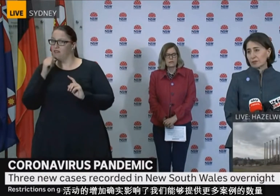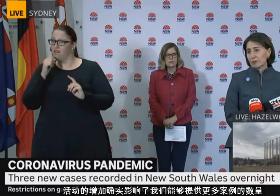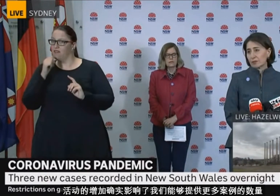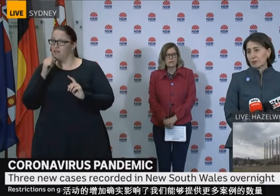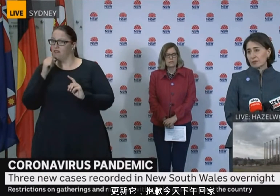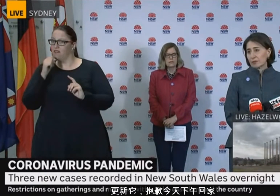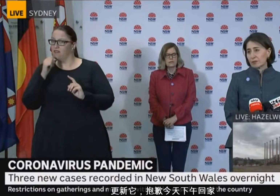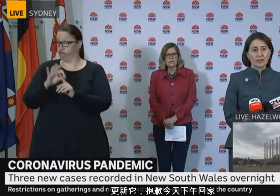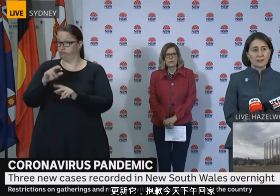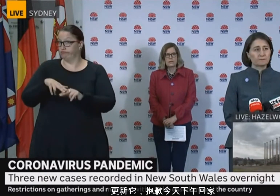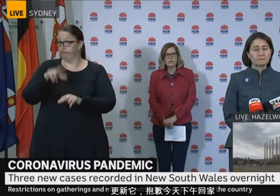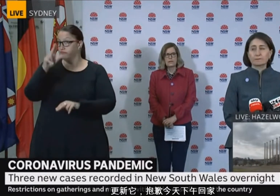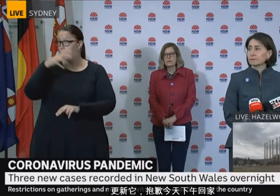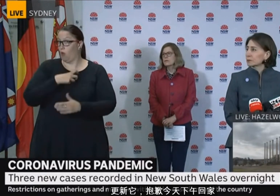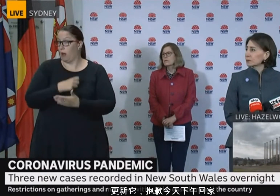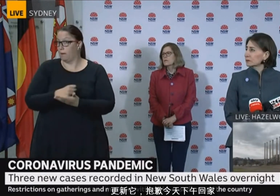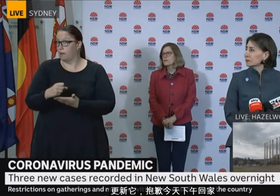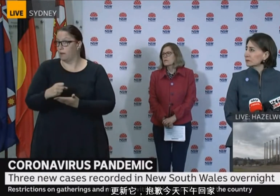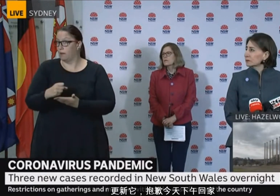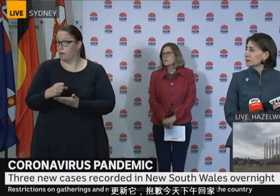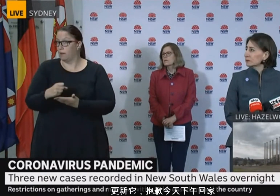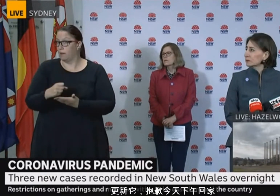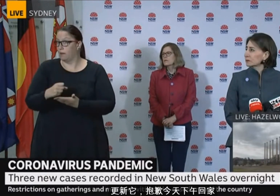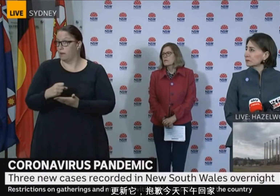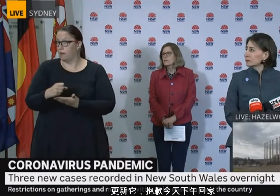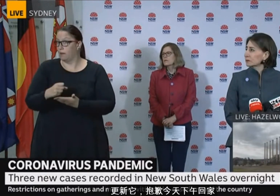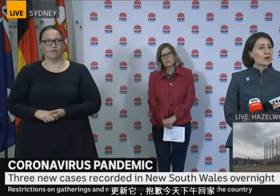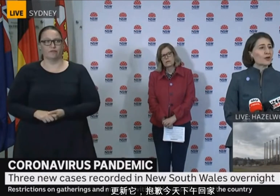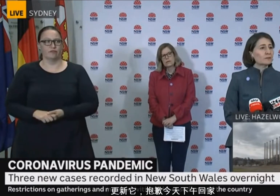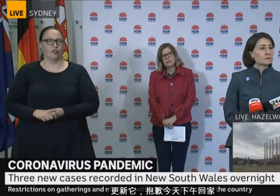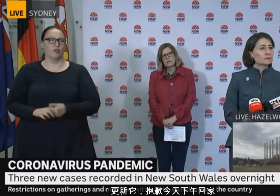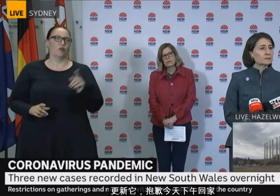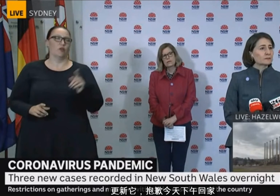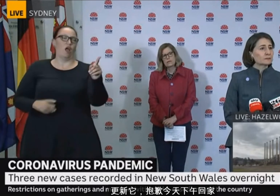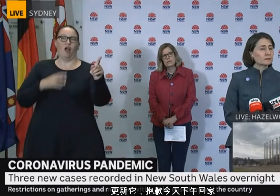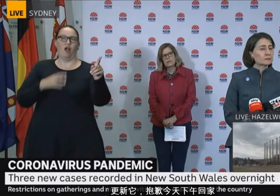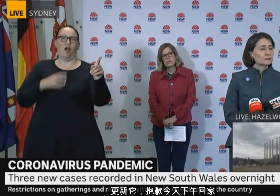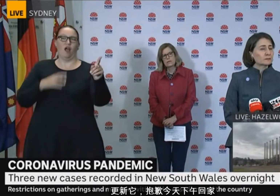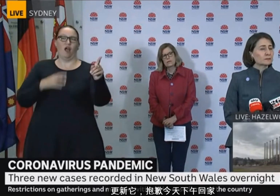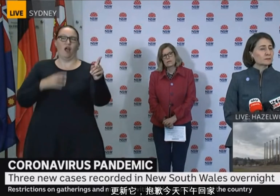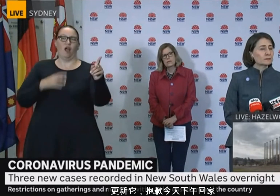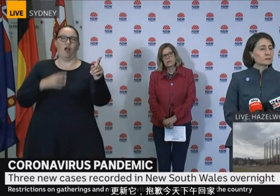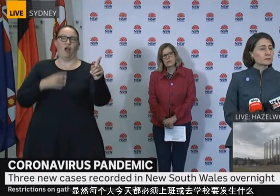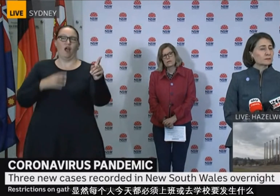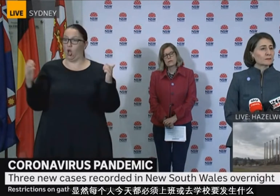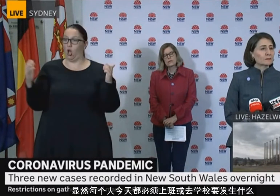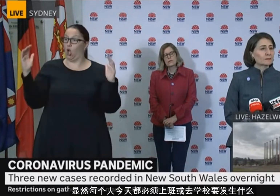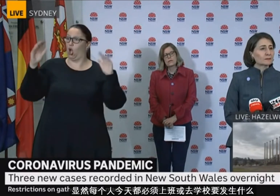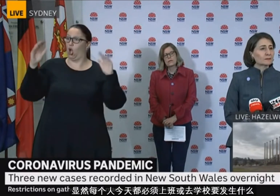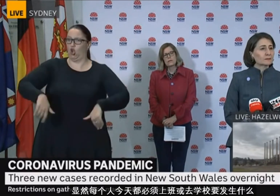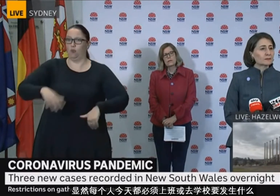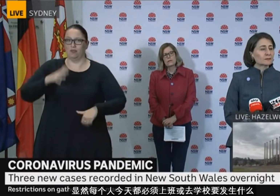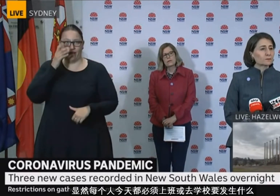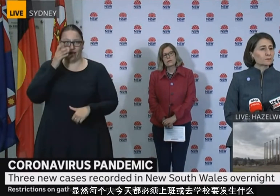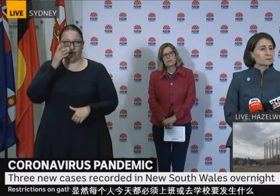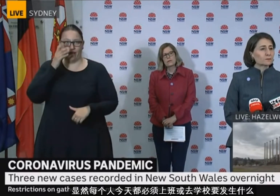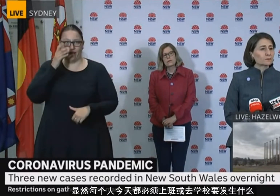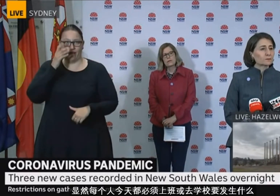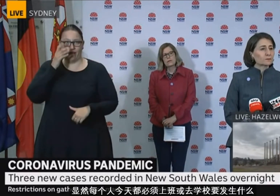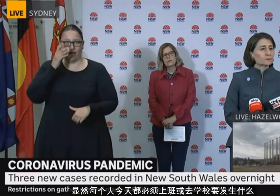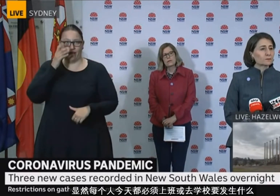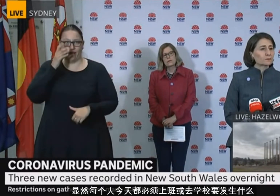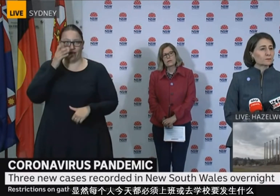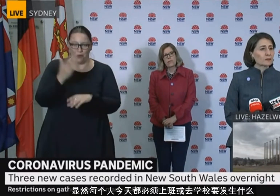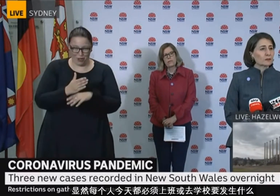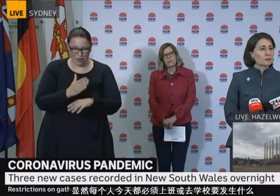of cases, we'll be able to provide further updates to the community. Premier, what's your view on... I'm sorry? Getting home this afternoon. I mean, obviously everyone's got